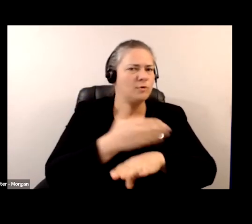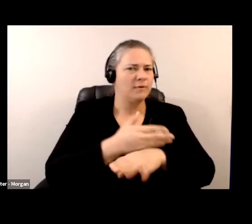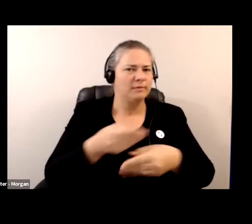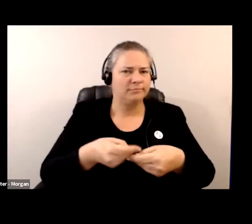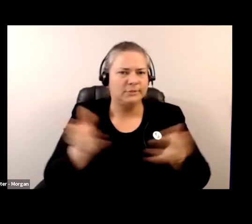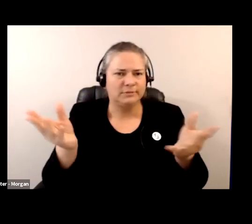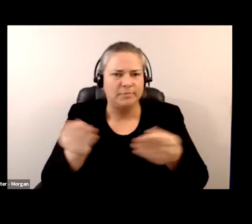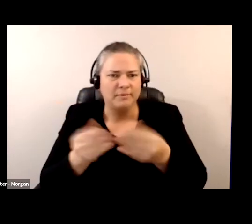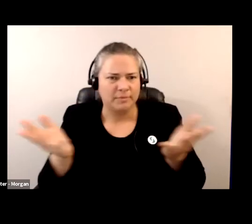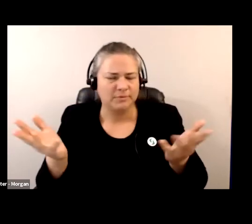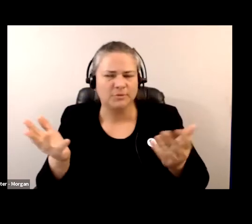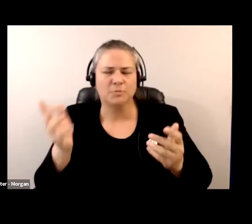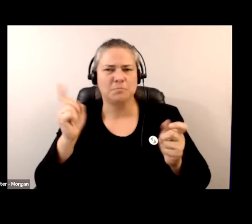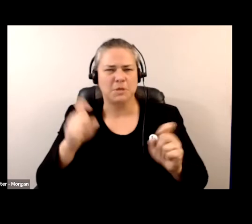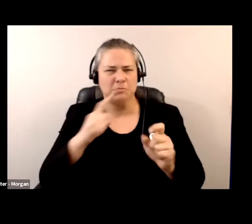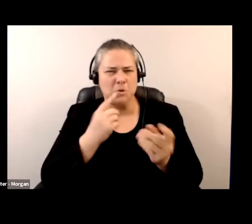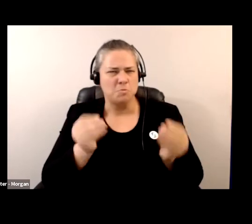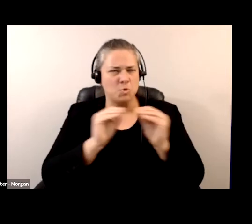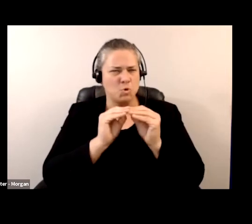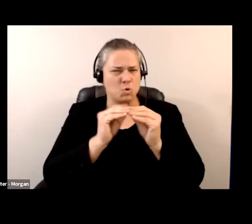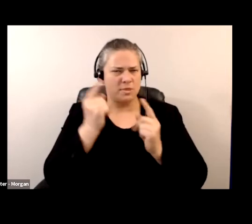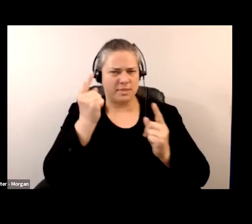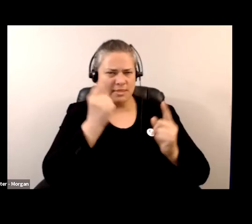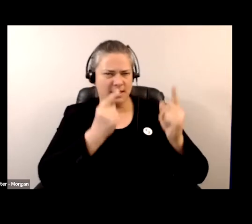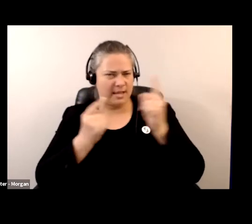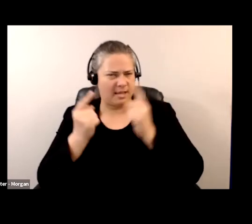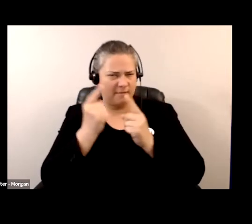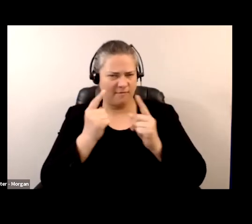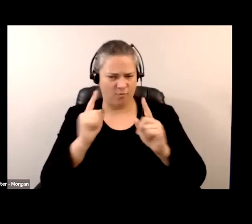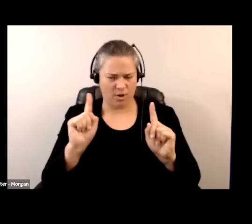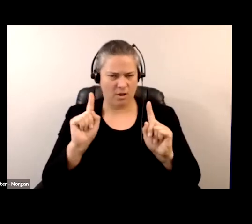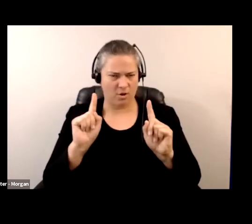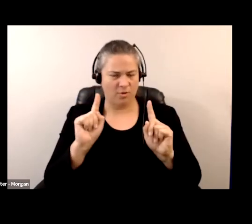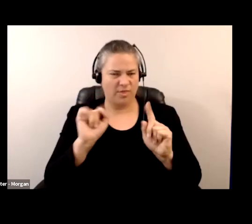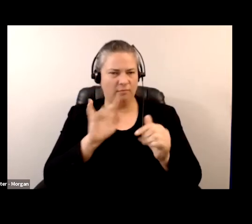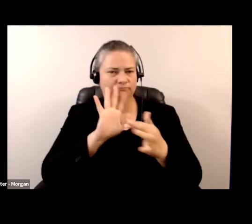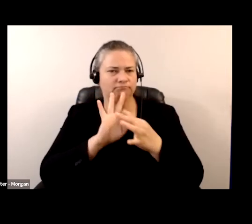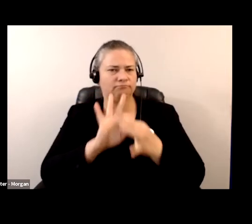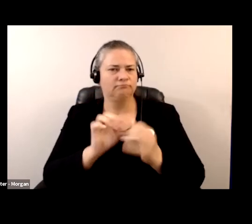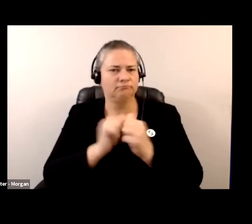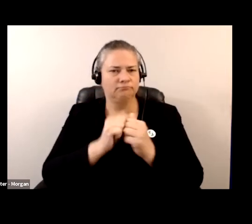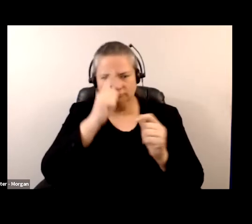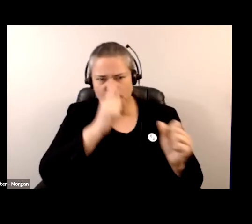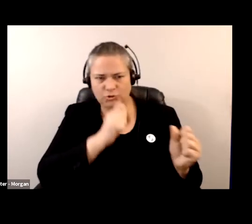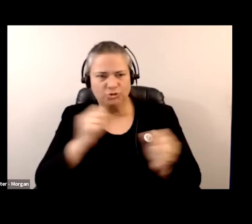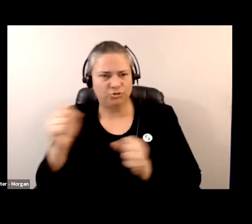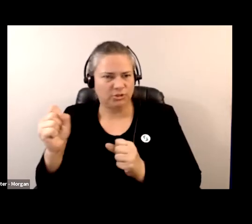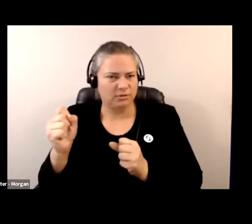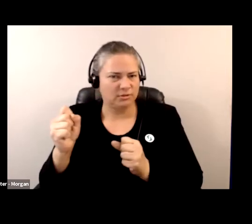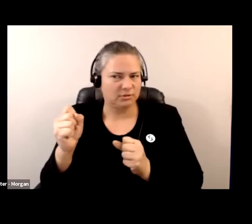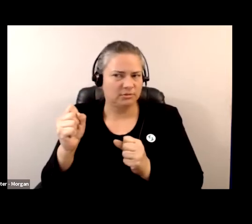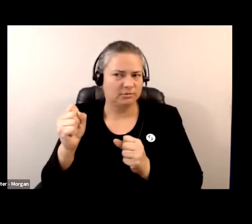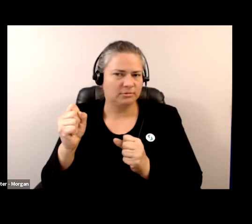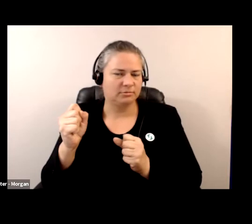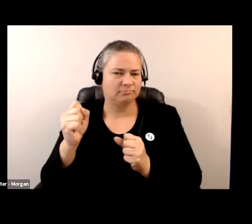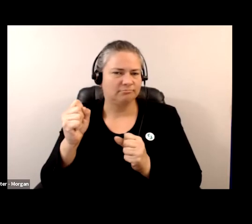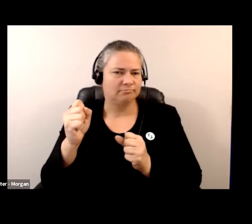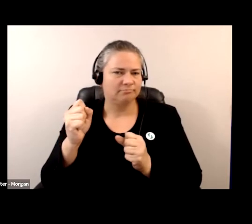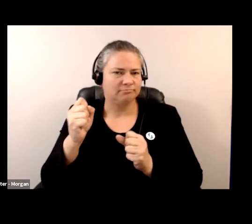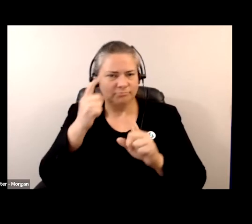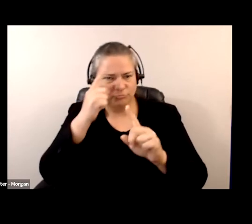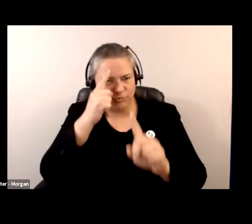have to be done in a thoughtful way that is consistent with the strategic objectives of the organization.